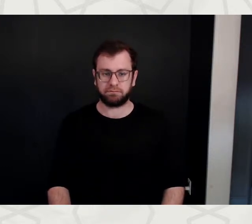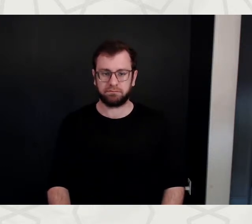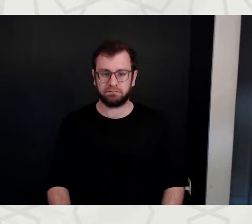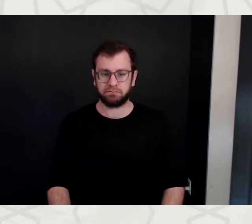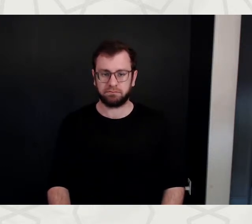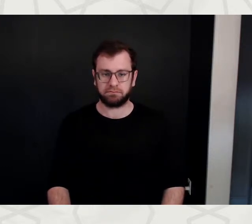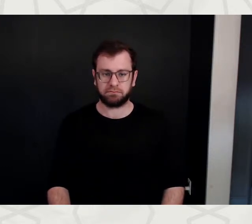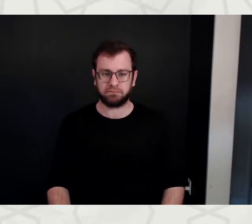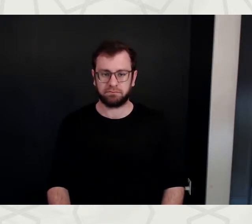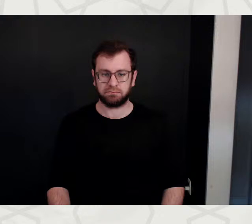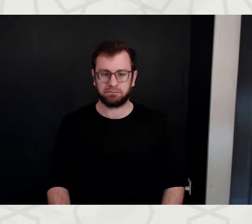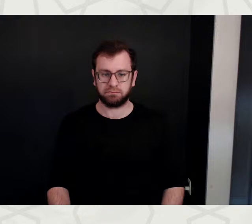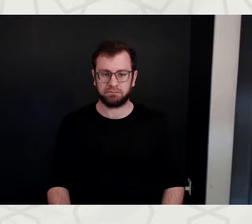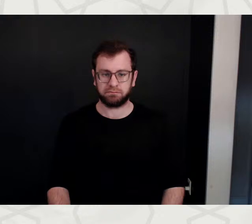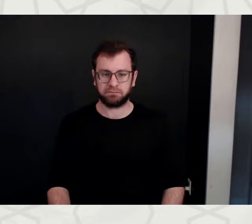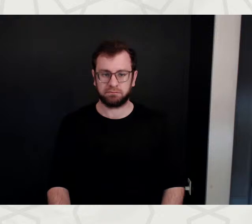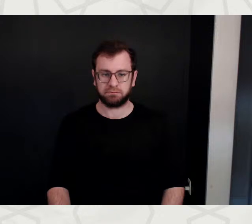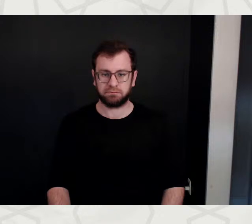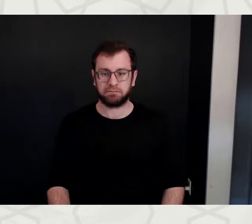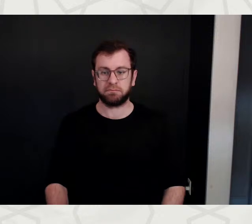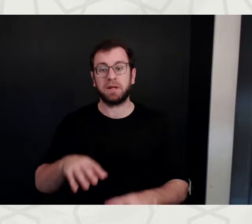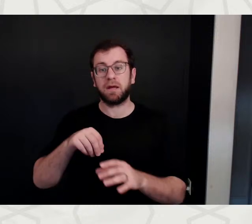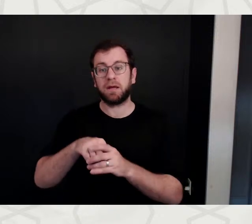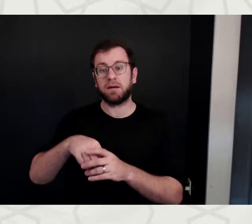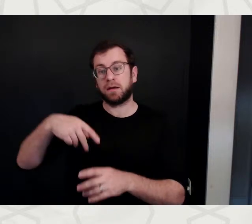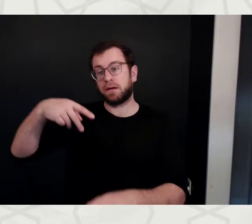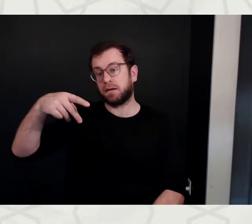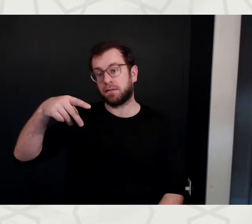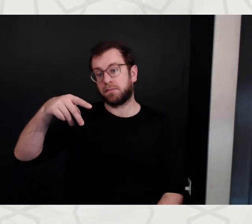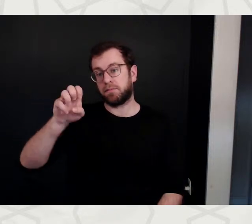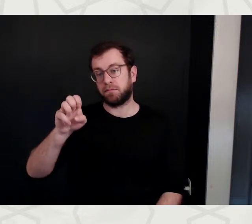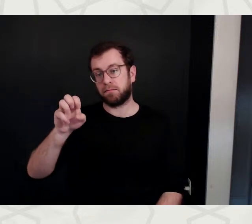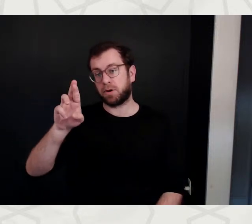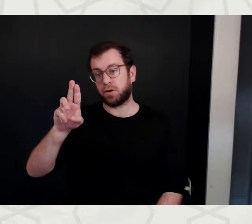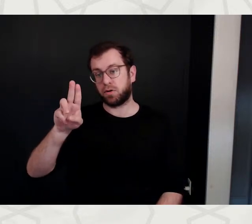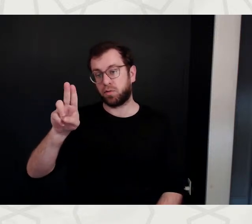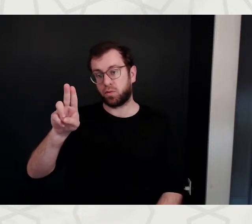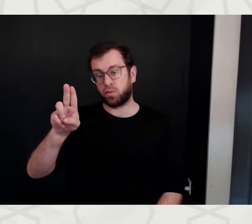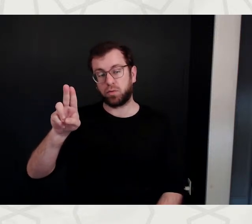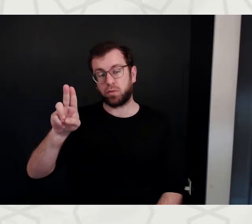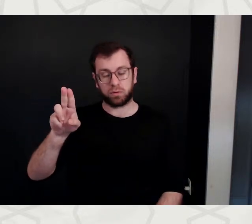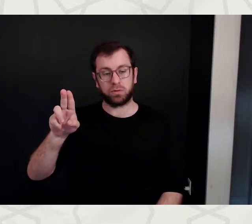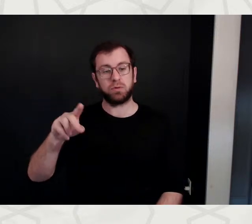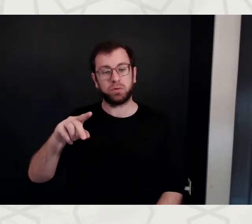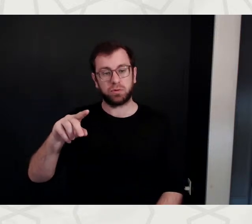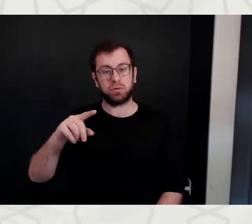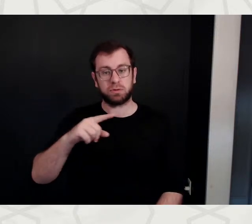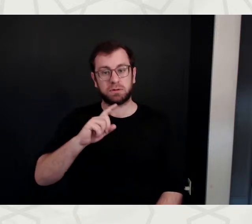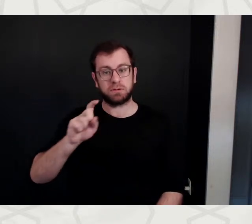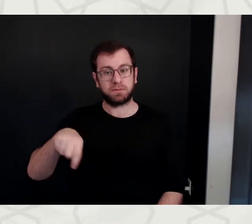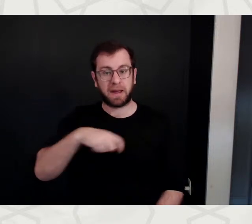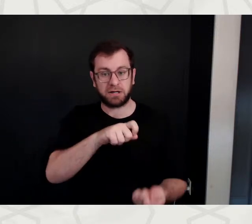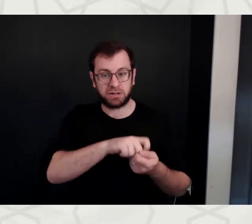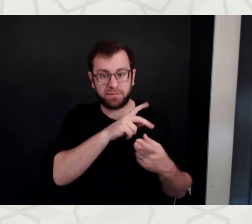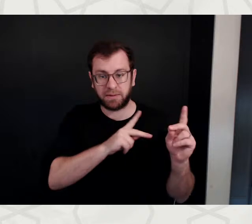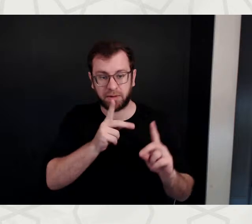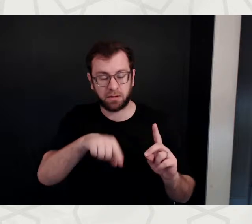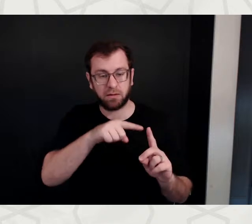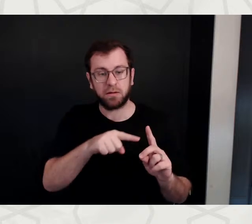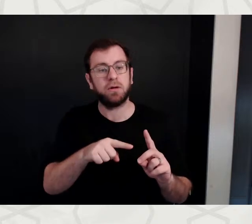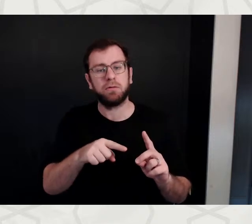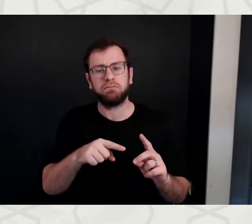Putumayo genocide in Peru, done by the Spanish, who was looking for Amazonian